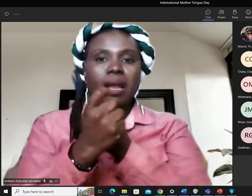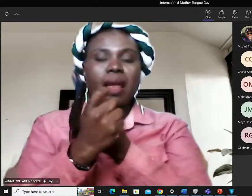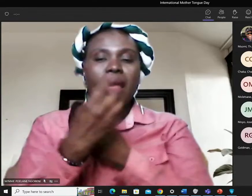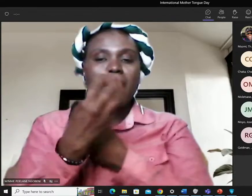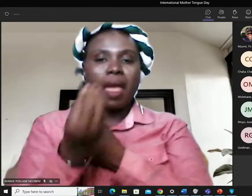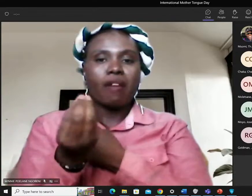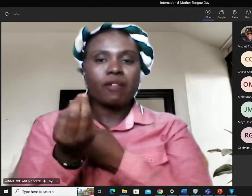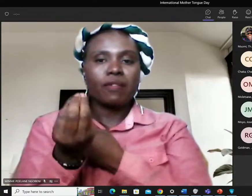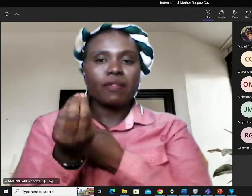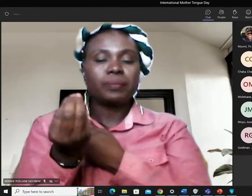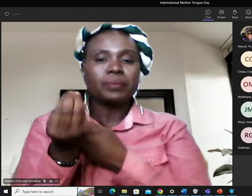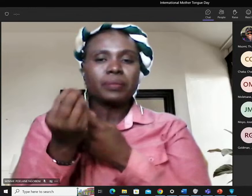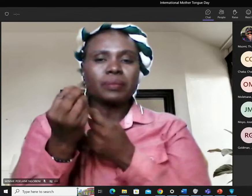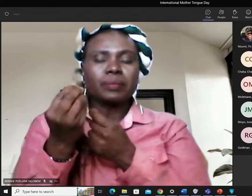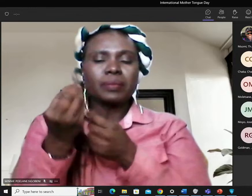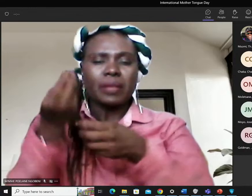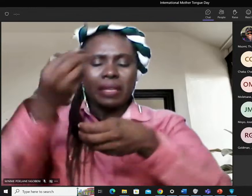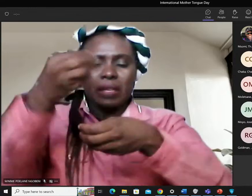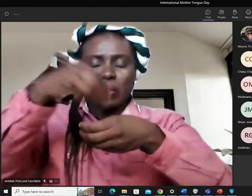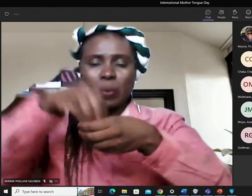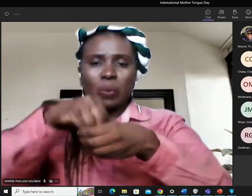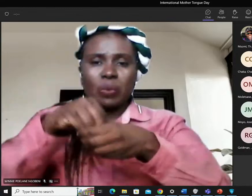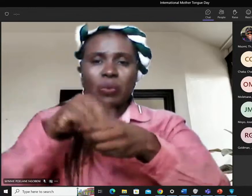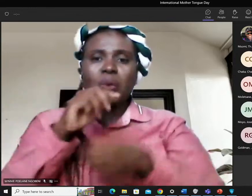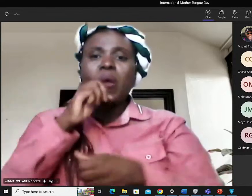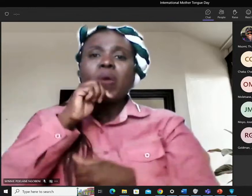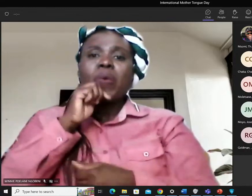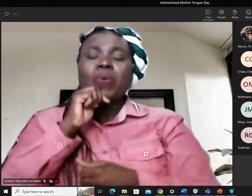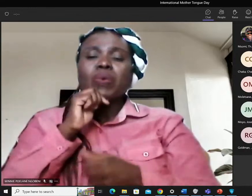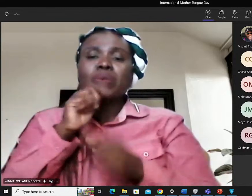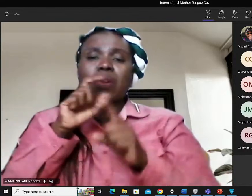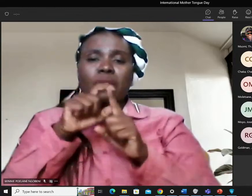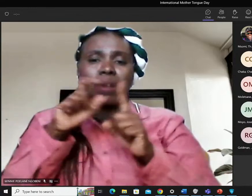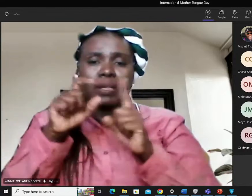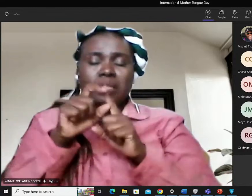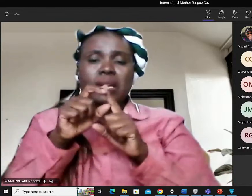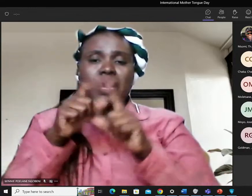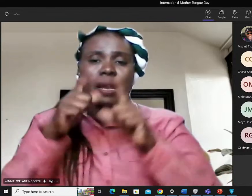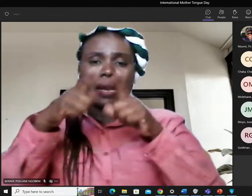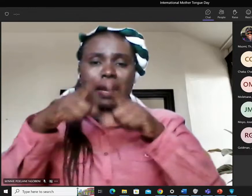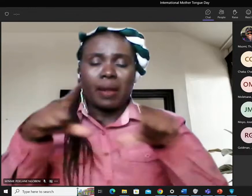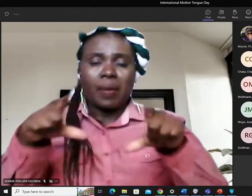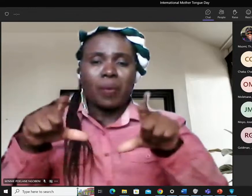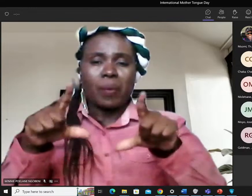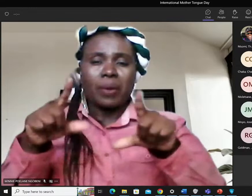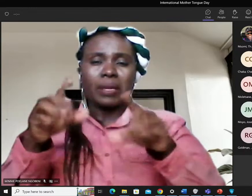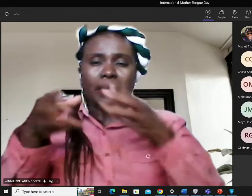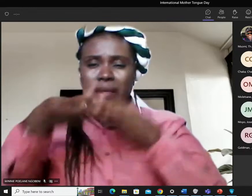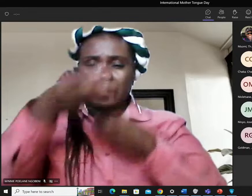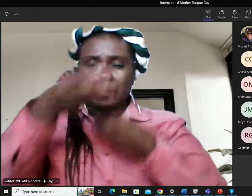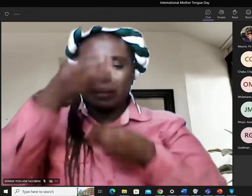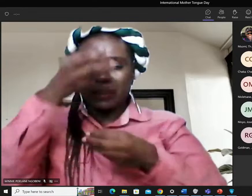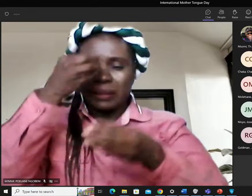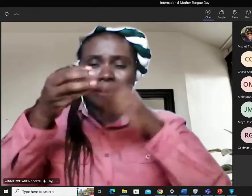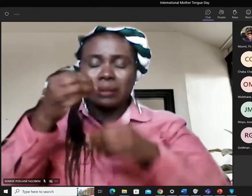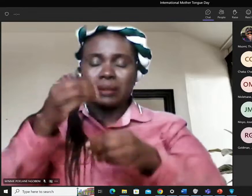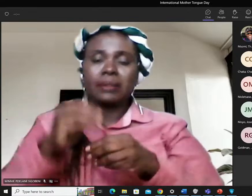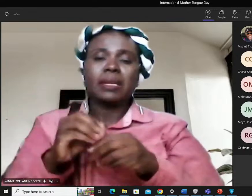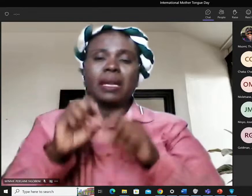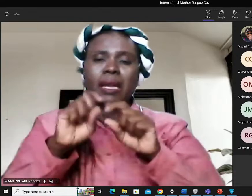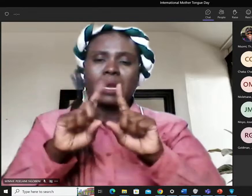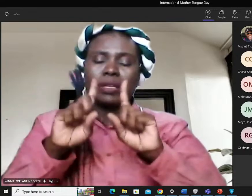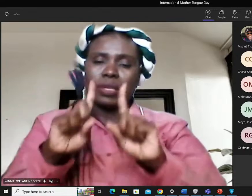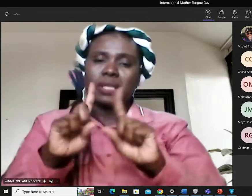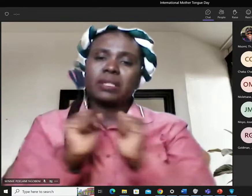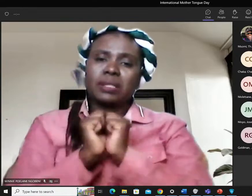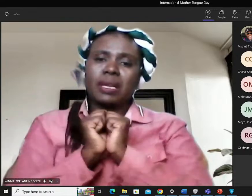transformation include the use of our indigenous languages in academia and scholarship. But I'm not in that